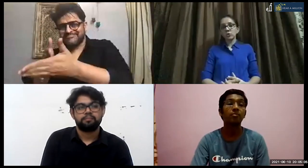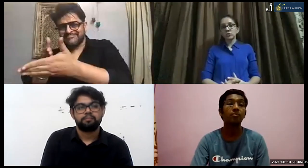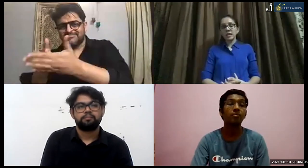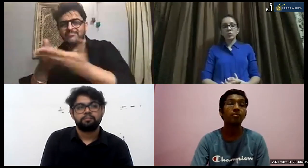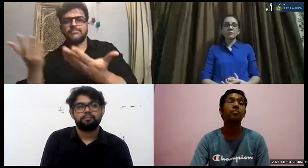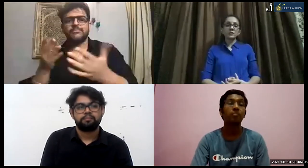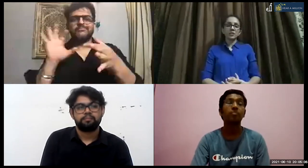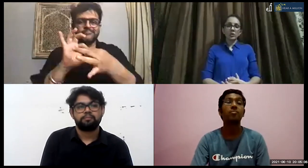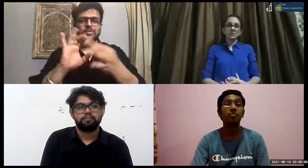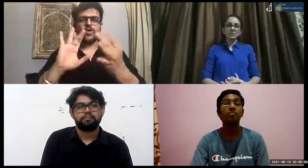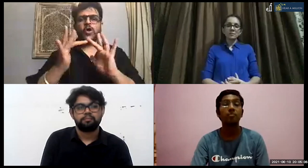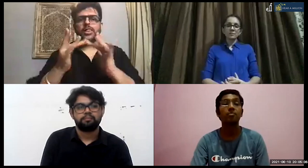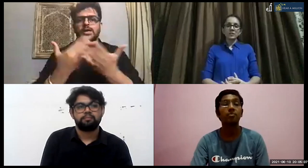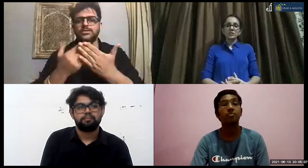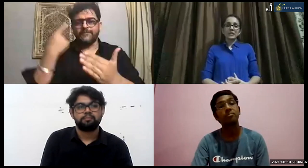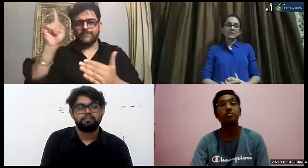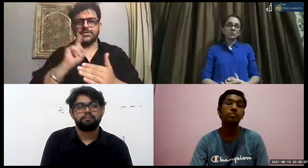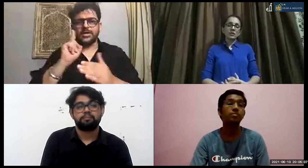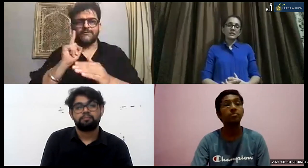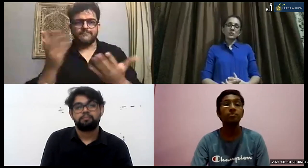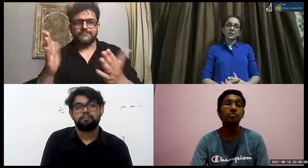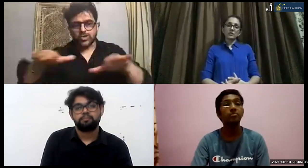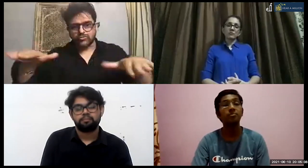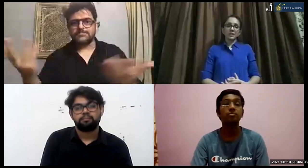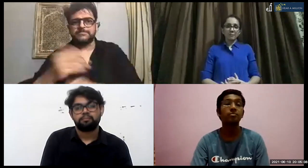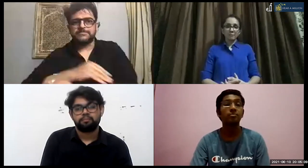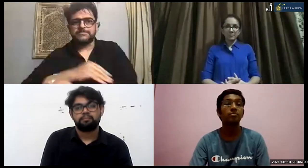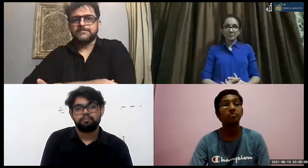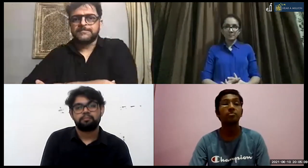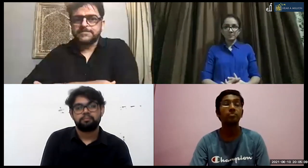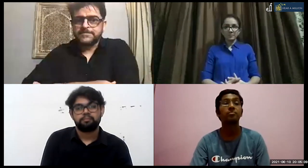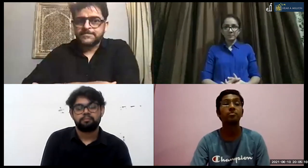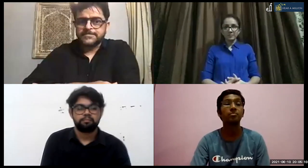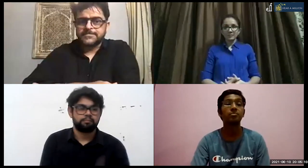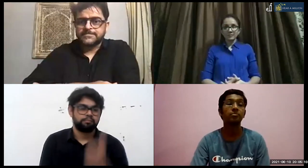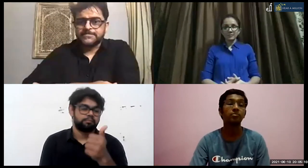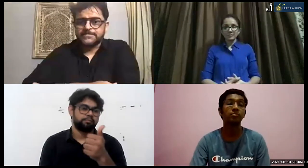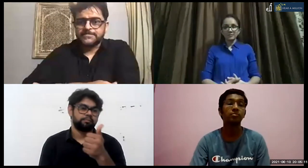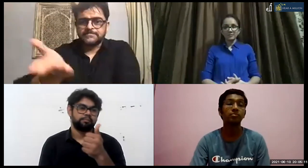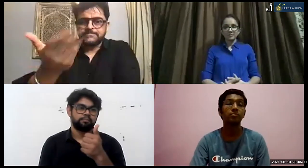the pros and what have been the cons related to online education for the deaf?